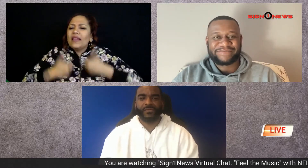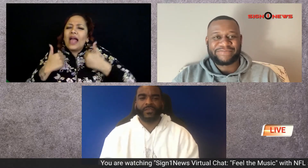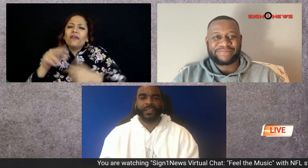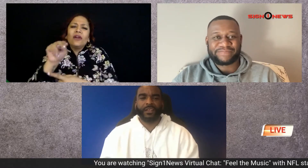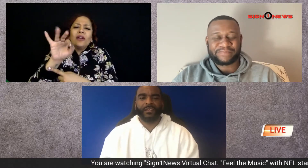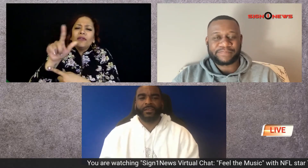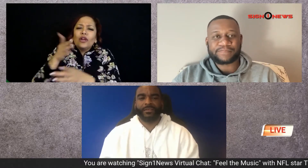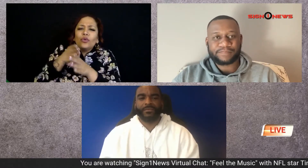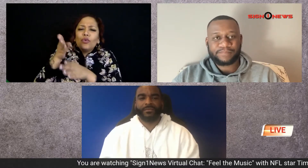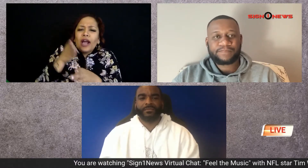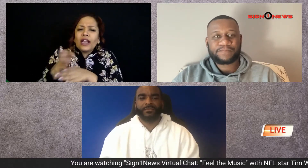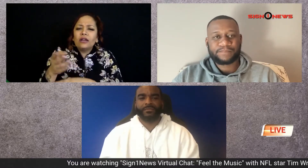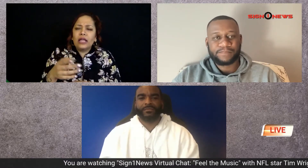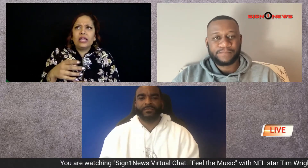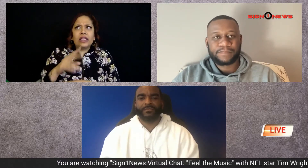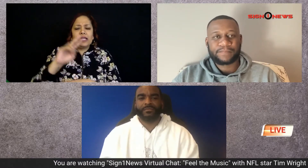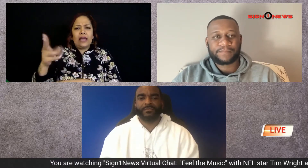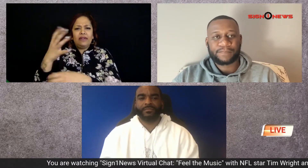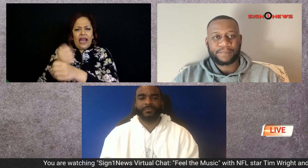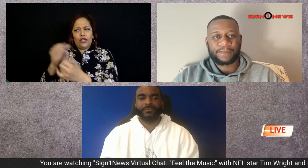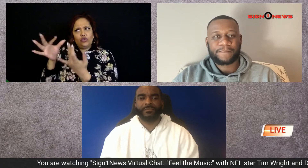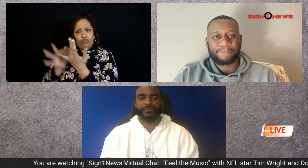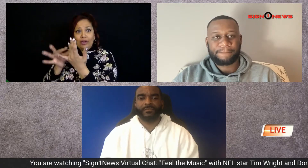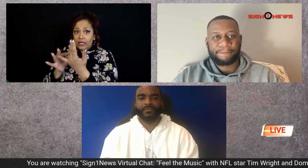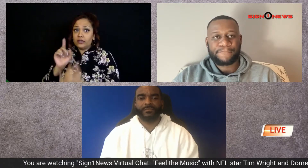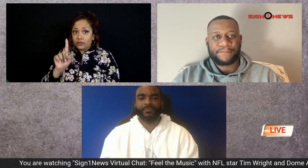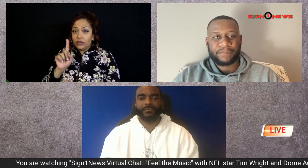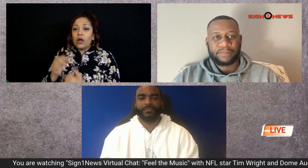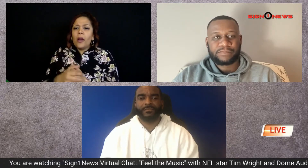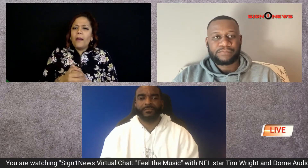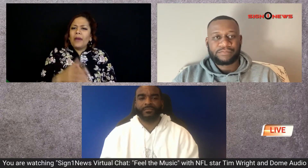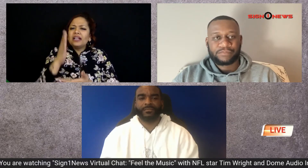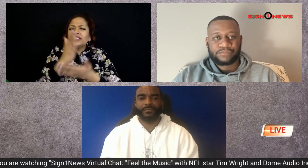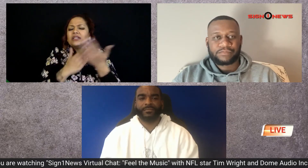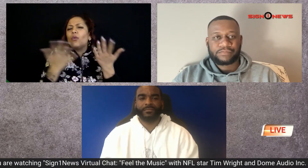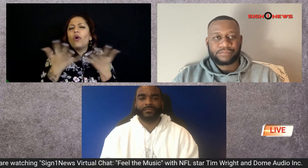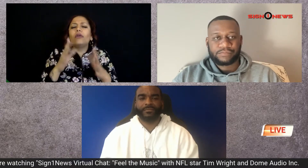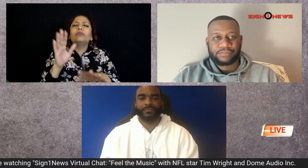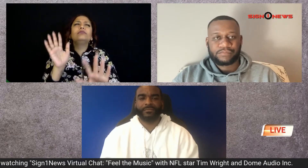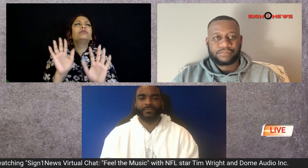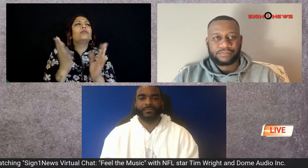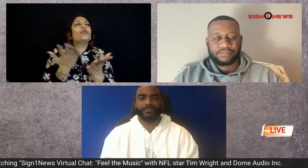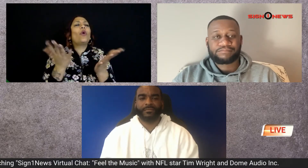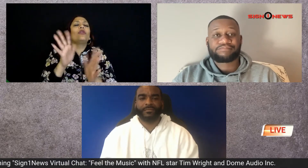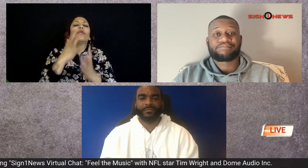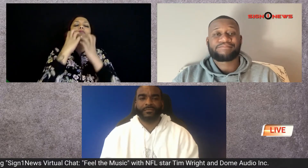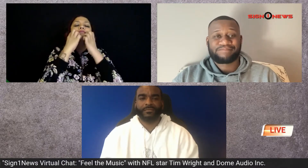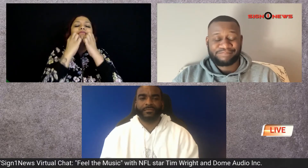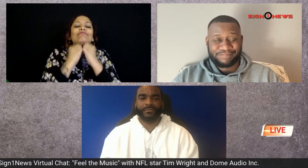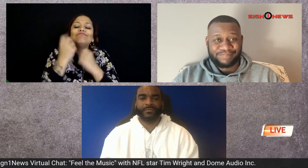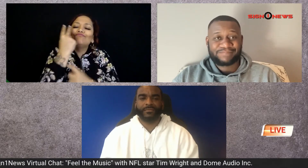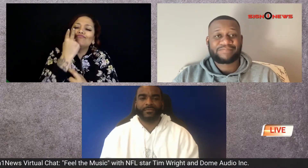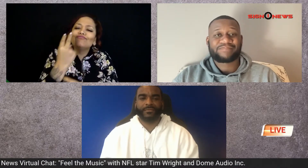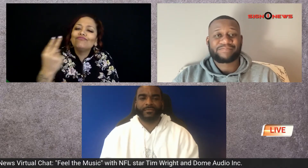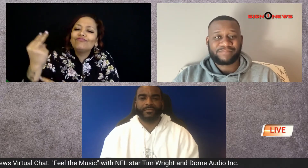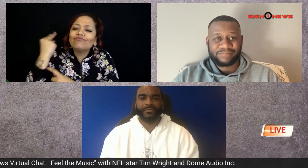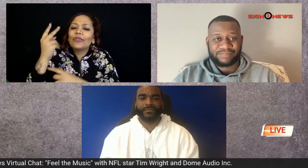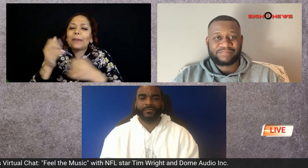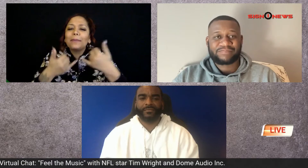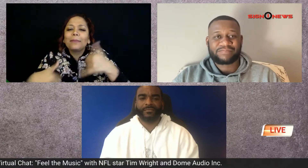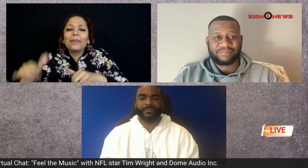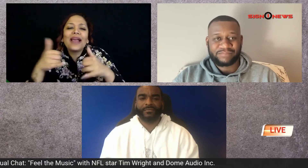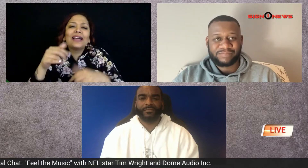Here's the interesting thing, though. You know that there are players who play their entire NFL careers and they never get that ring. What are some of